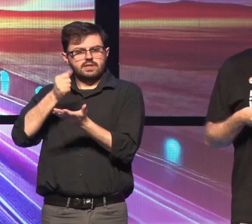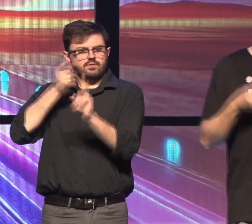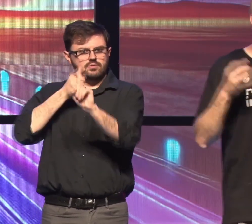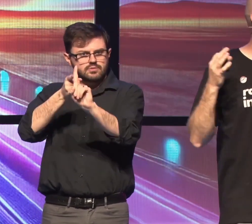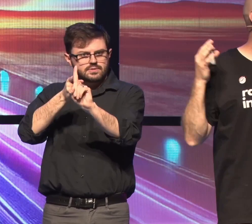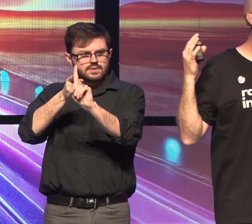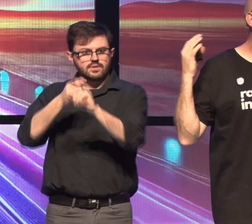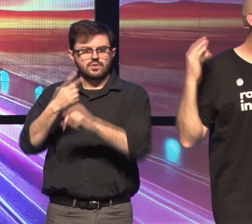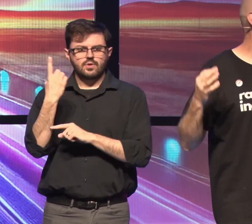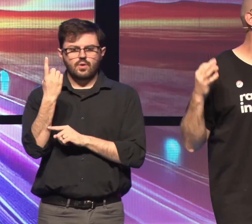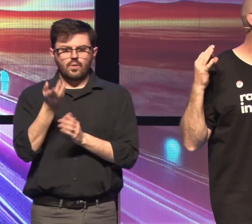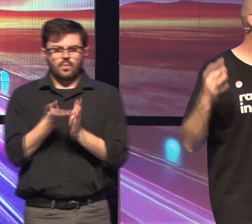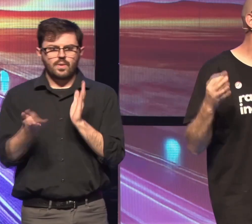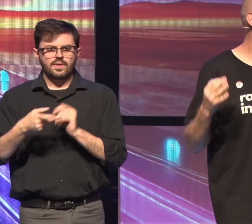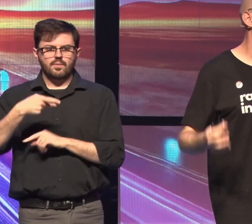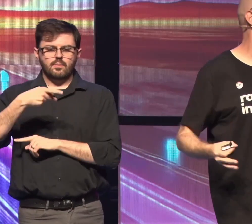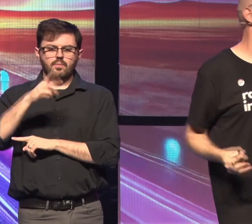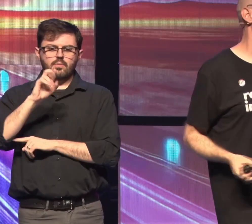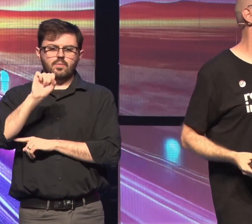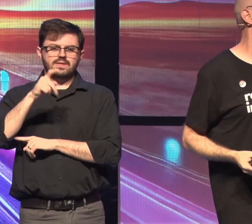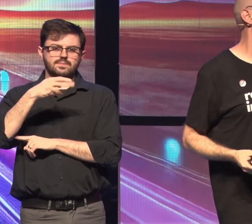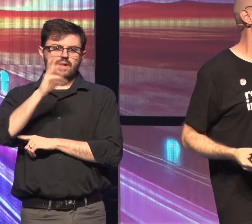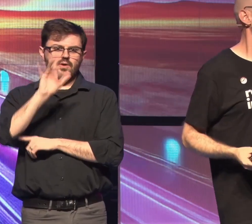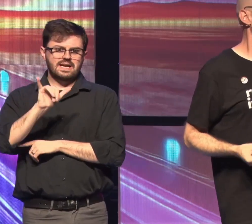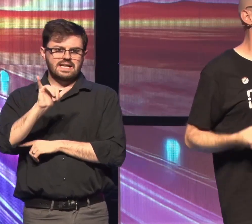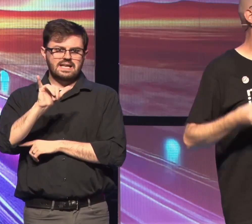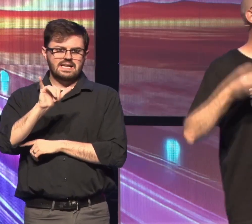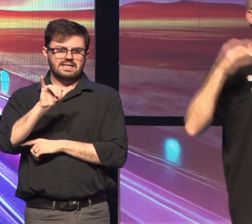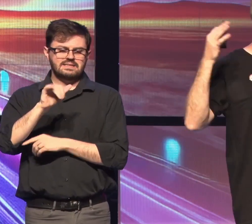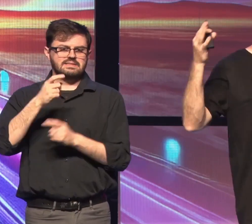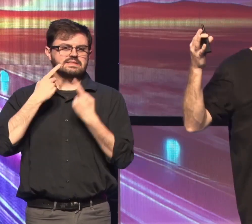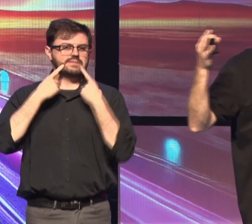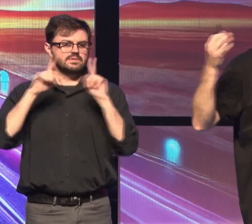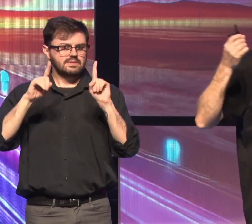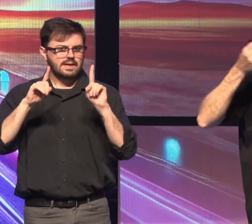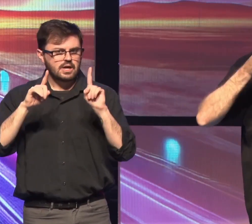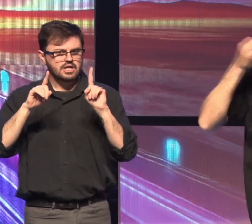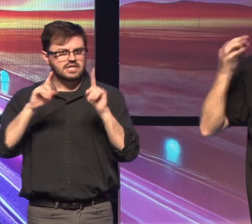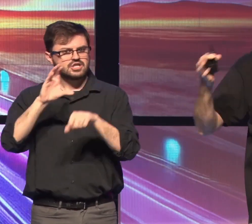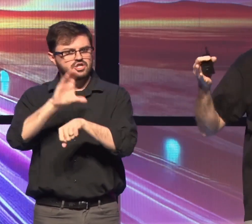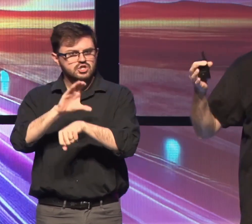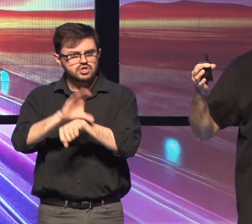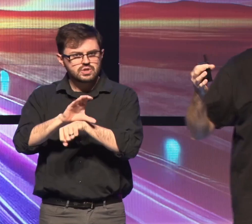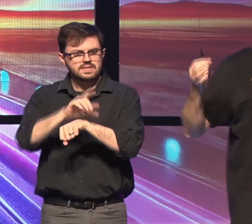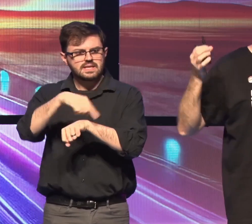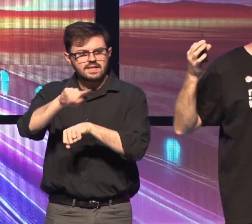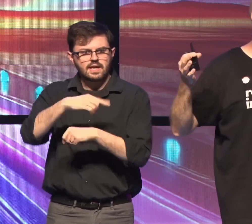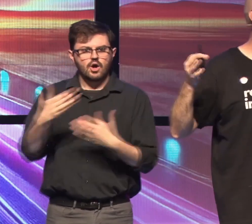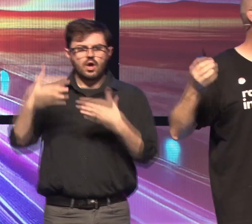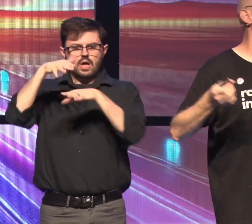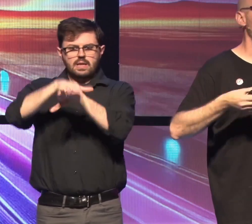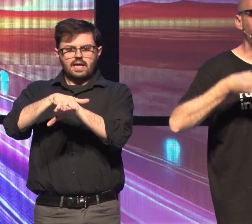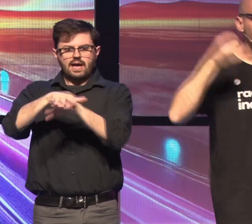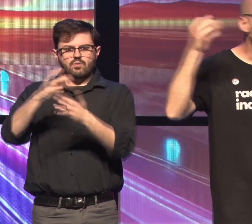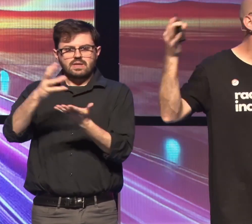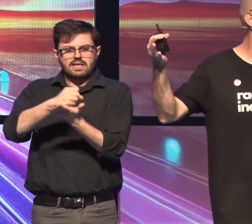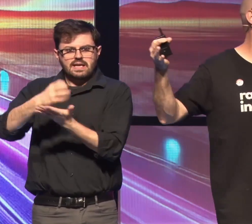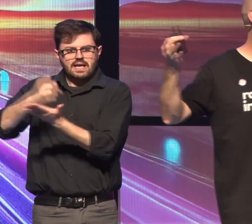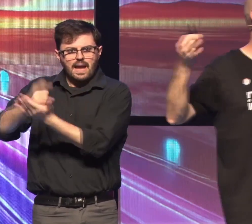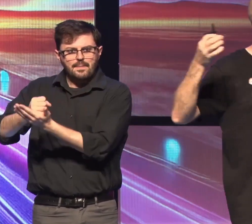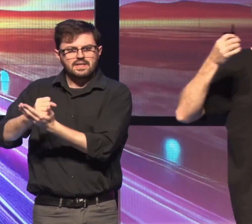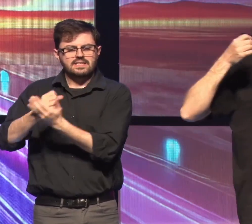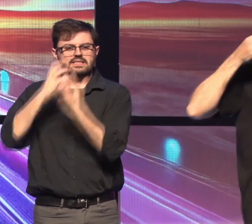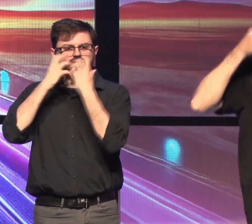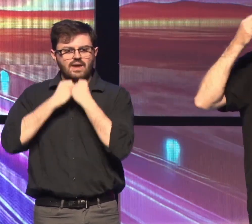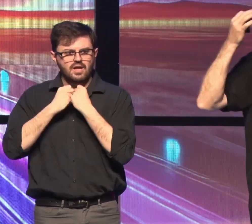churches accommodate to modern capitalistic values, right? So this idea that you know you're successful in America when you have wealth,